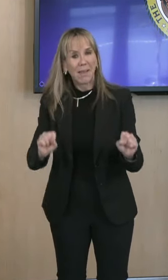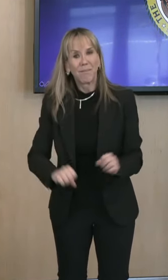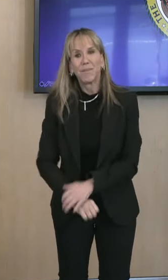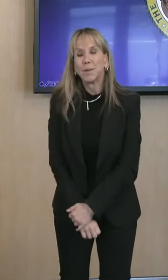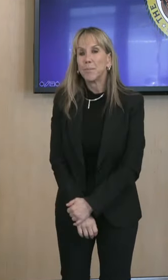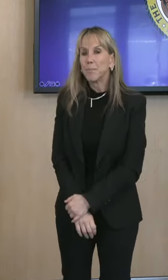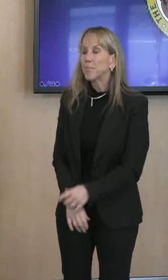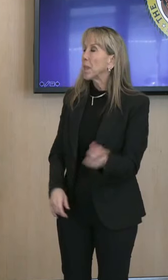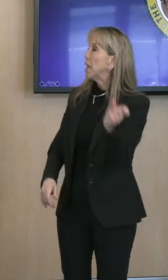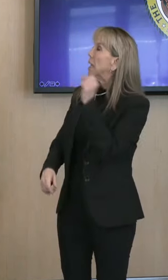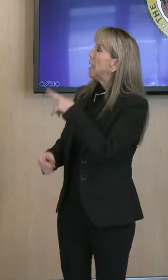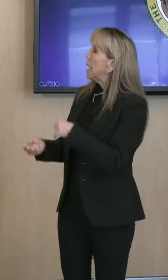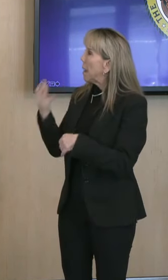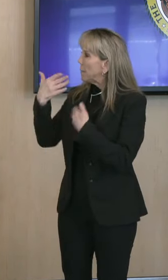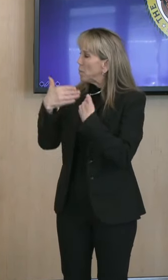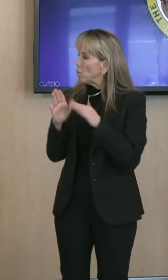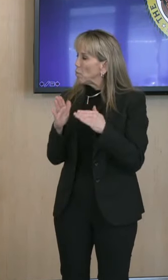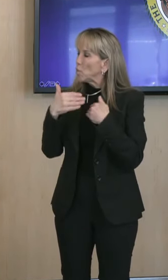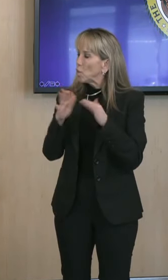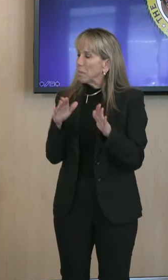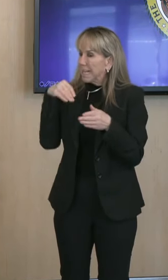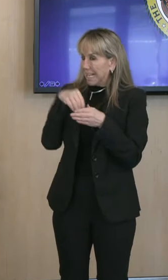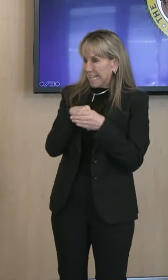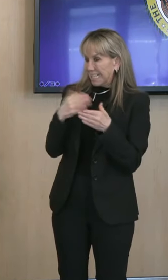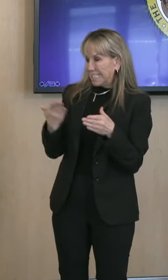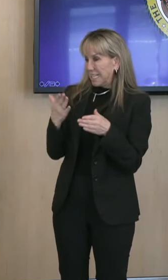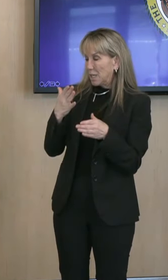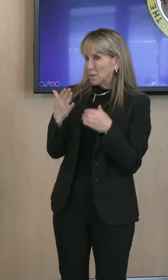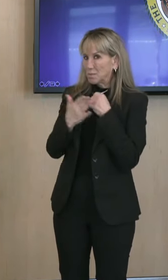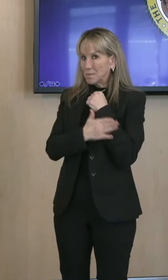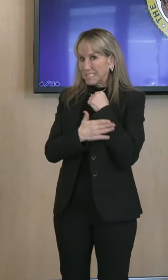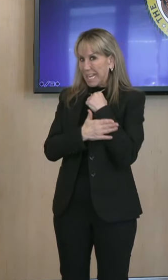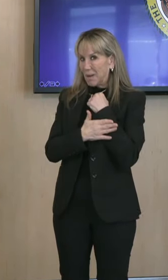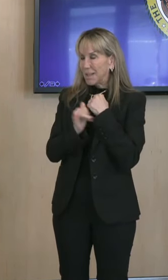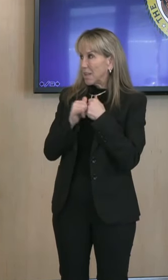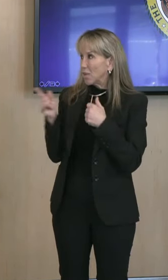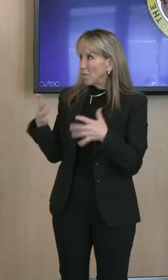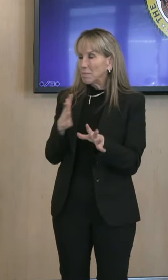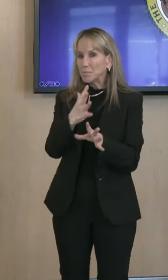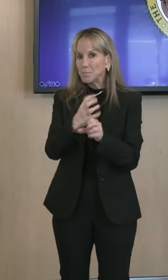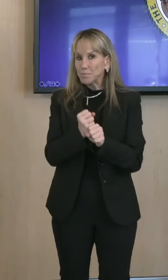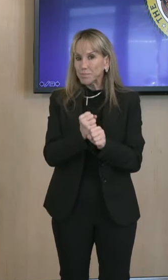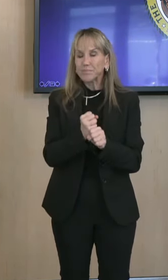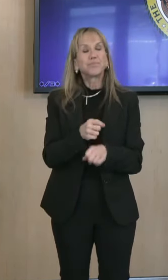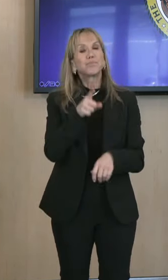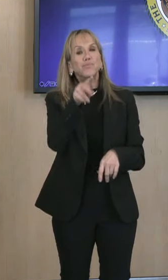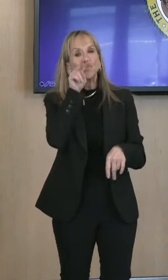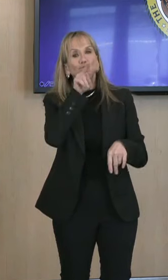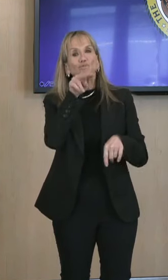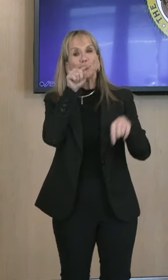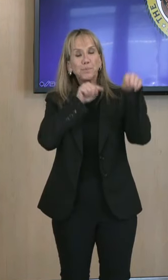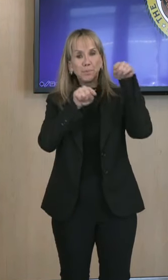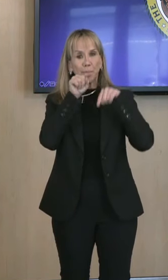how many rooms are filled now in the county that you've procured? If you'll back up the presentation to the slides